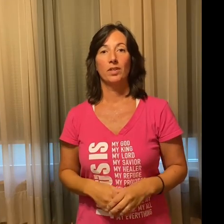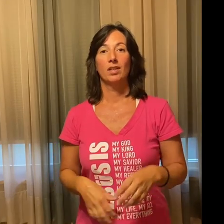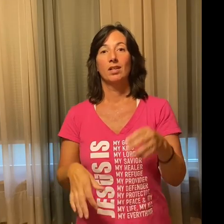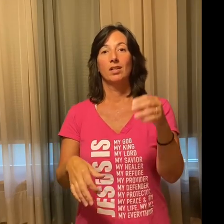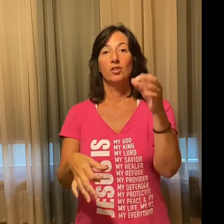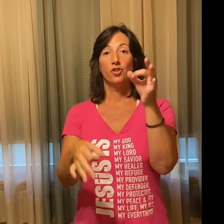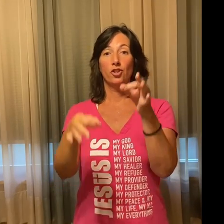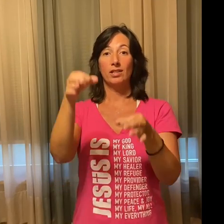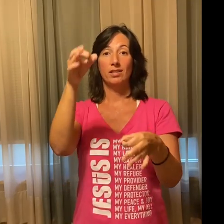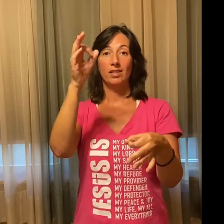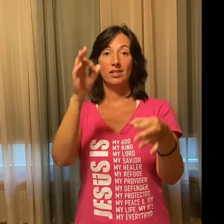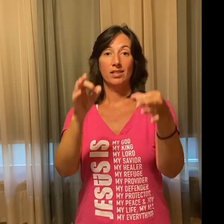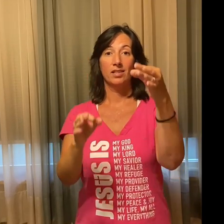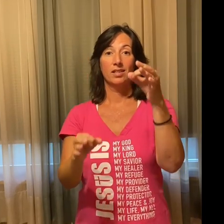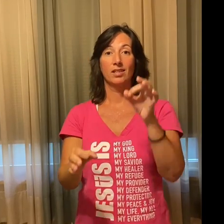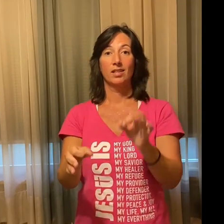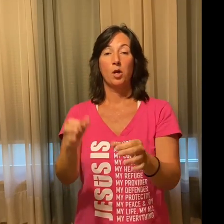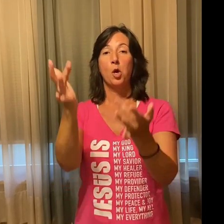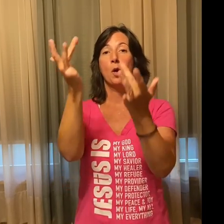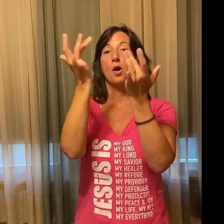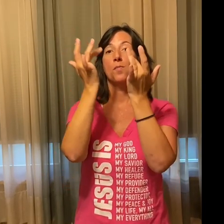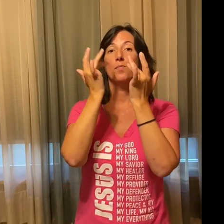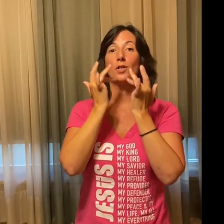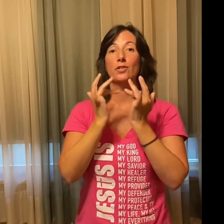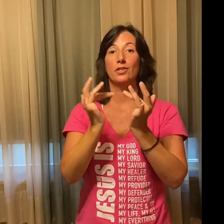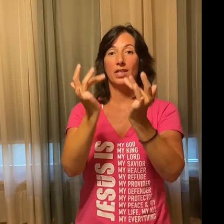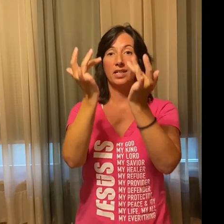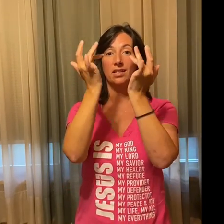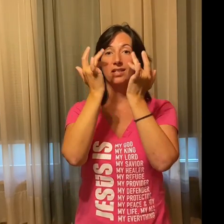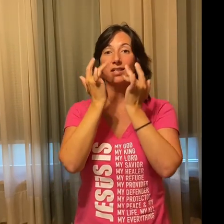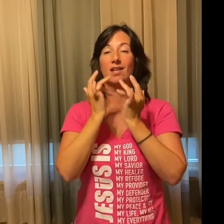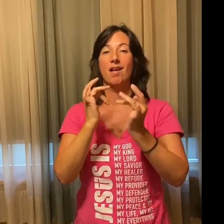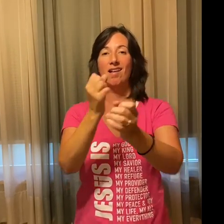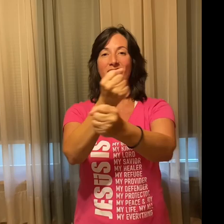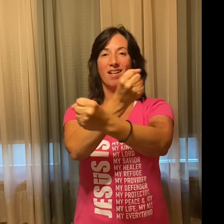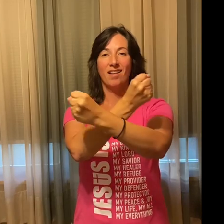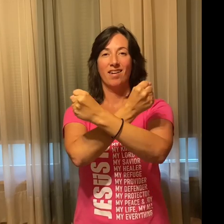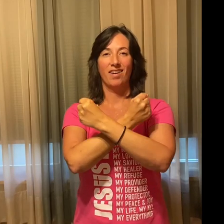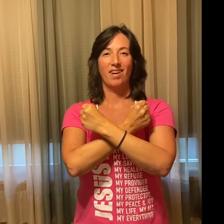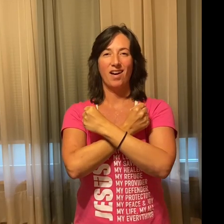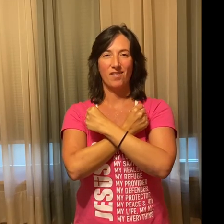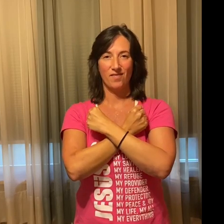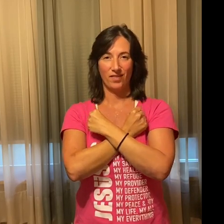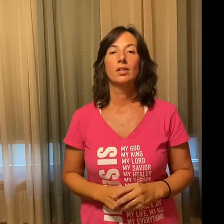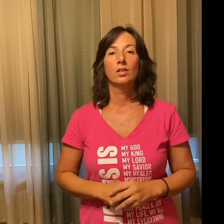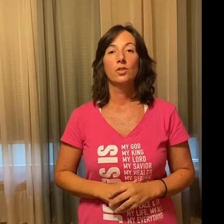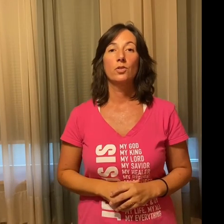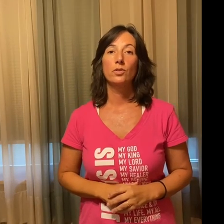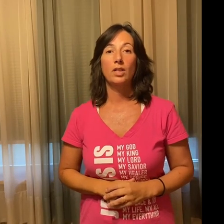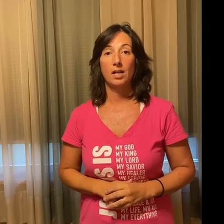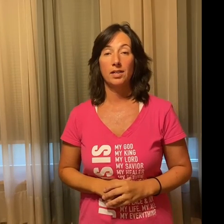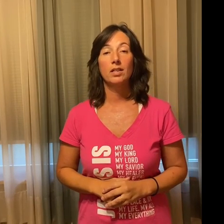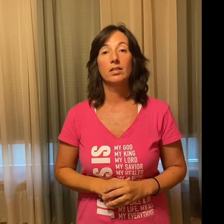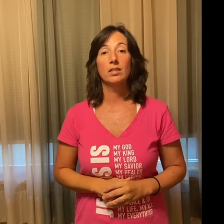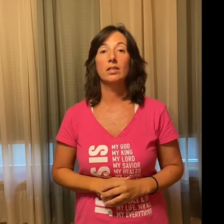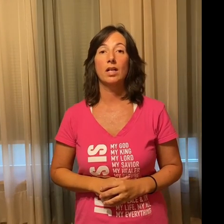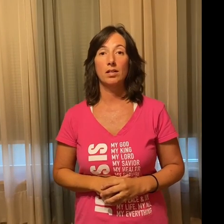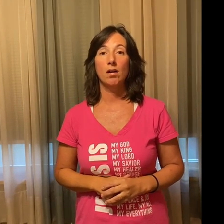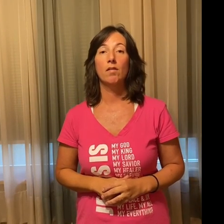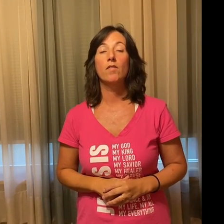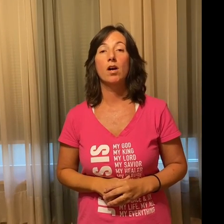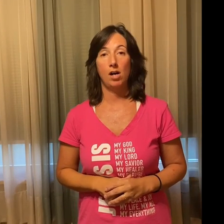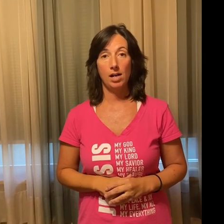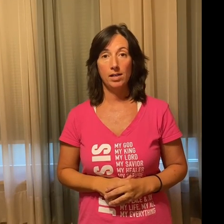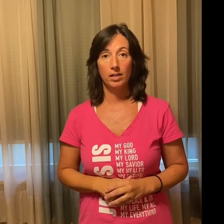So, justice, mercy, love. To sign the